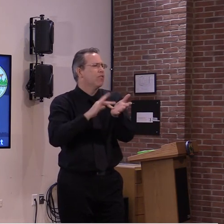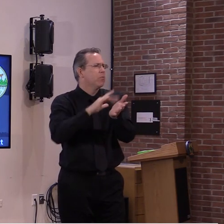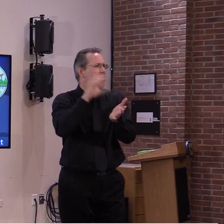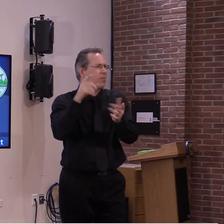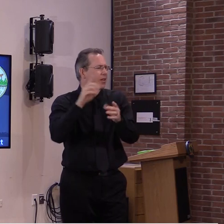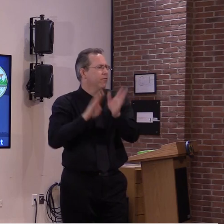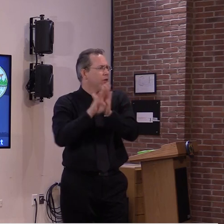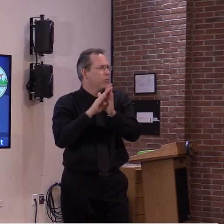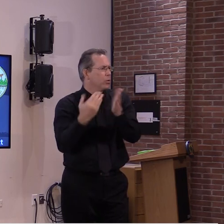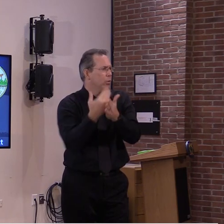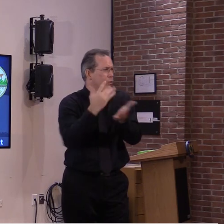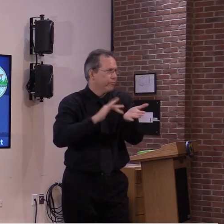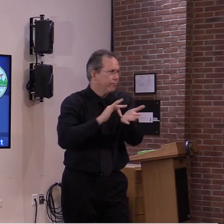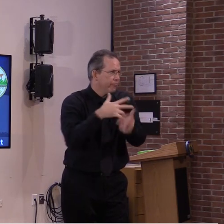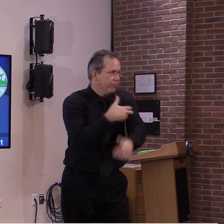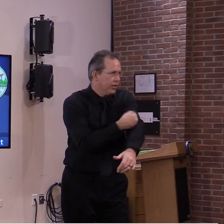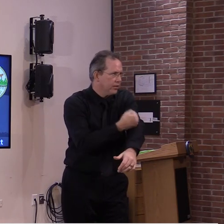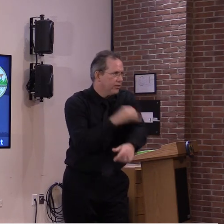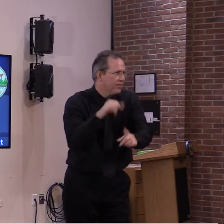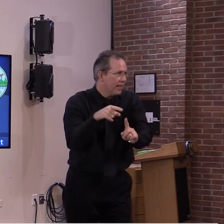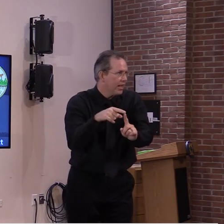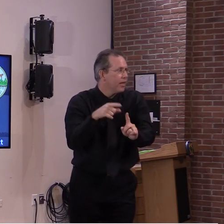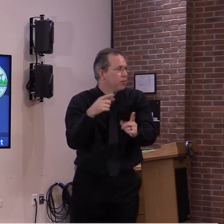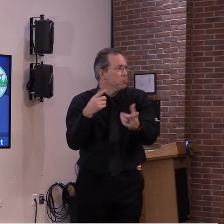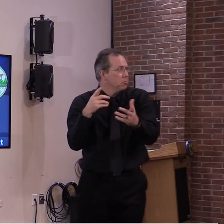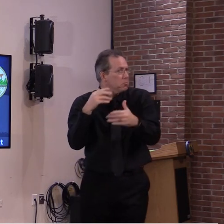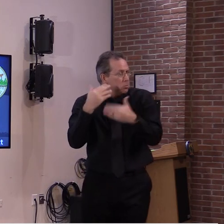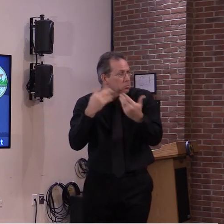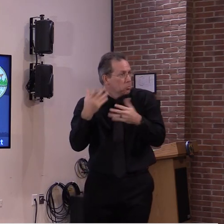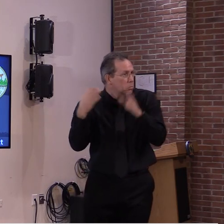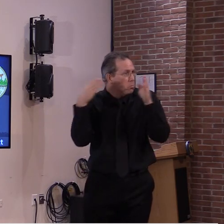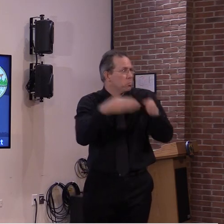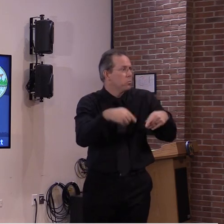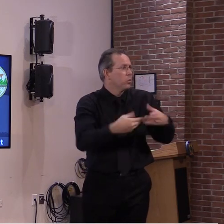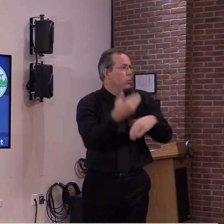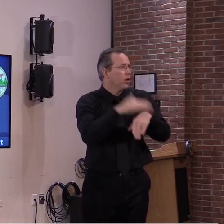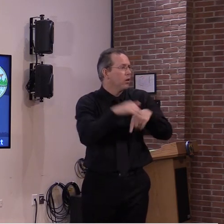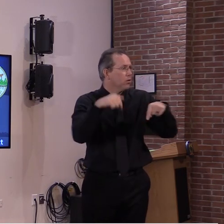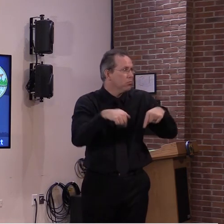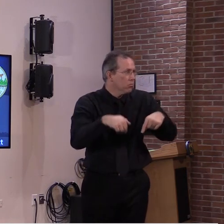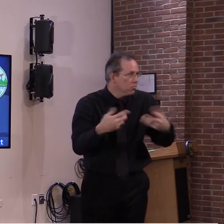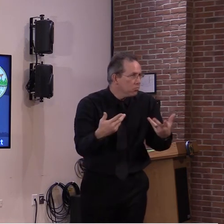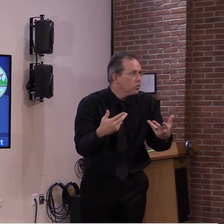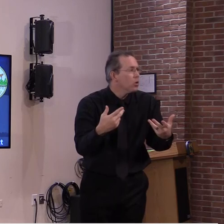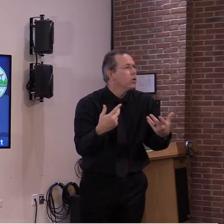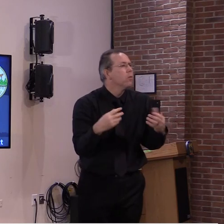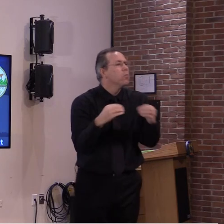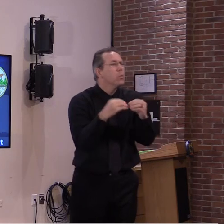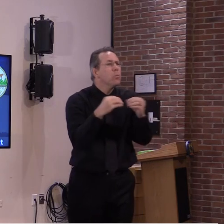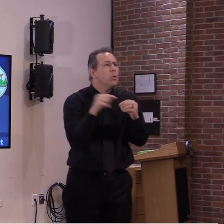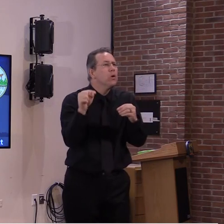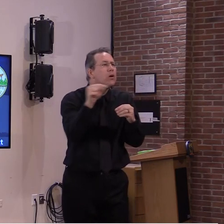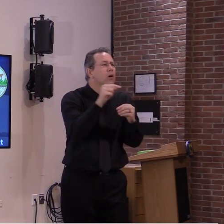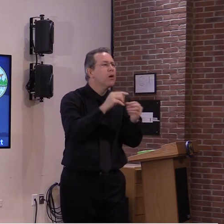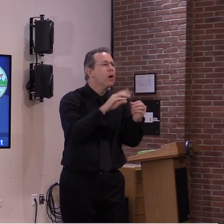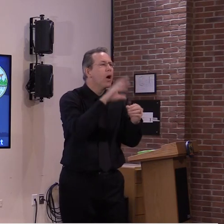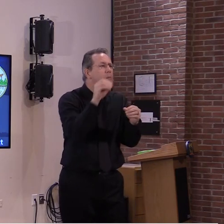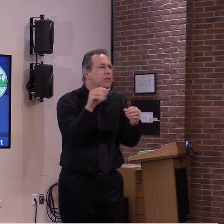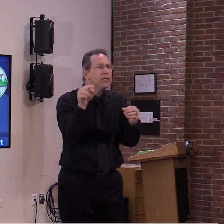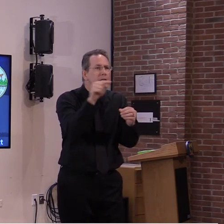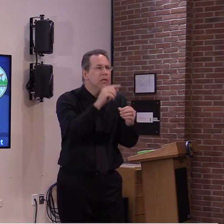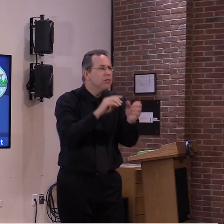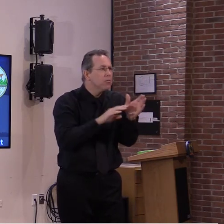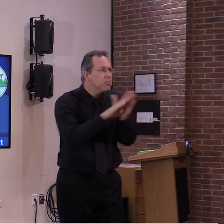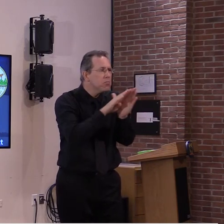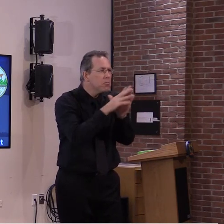may be approved in some way. As more and more of these entities, the more supply